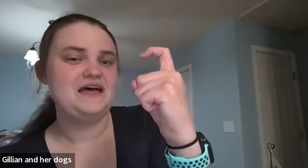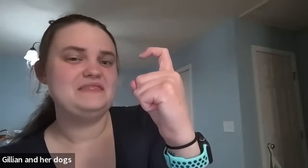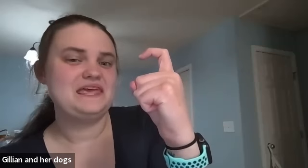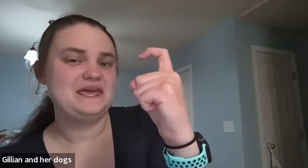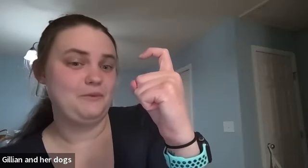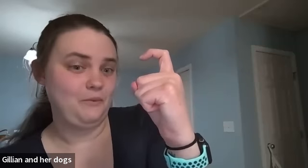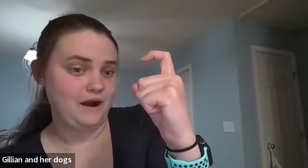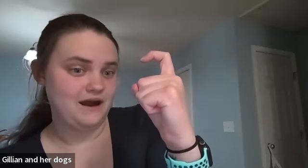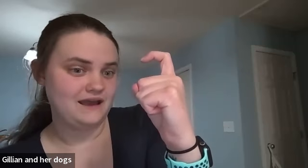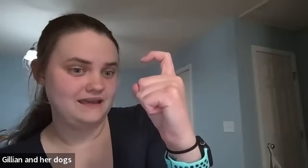And then Y.